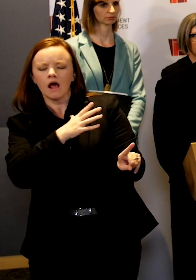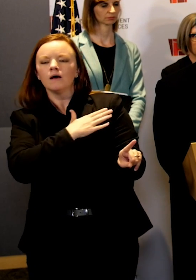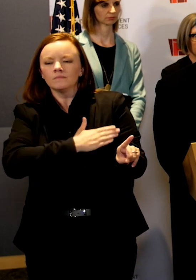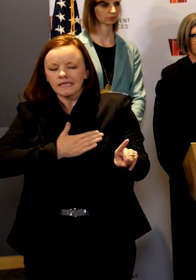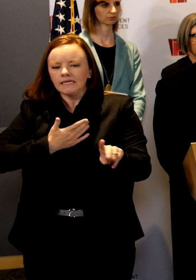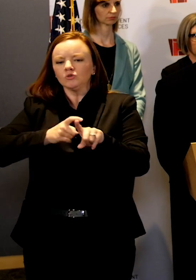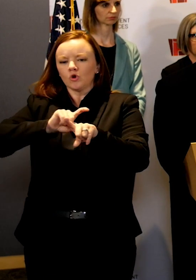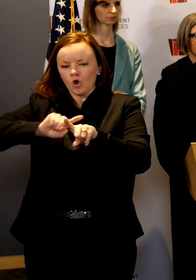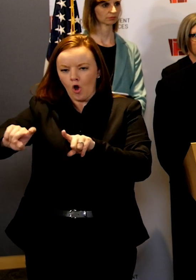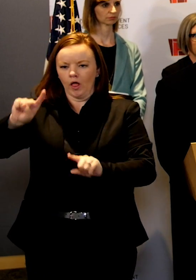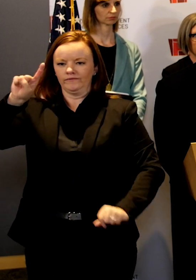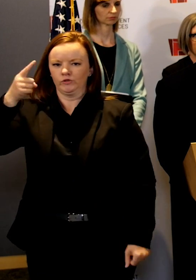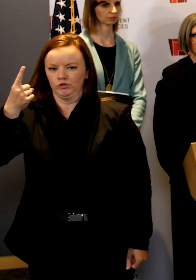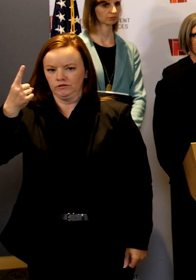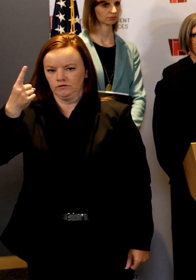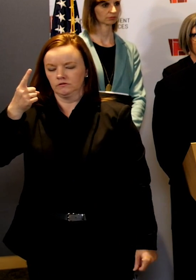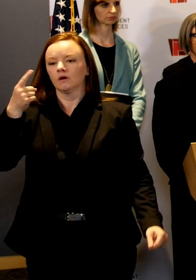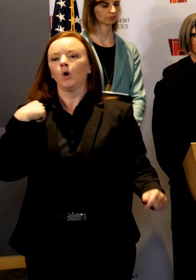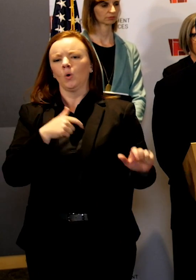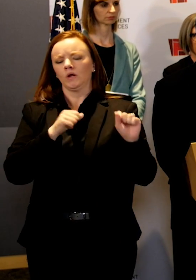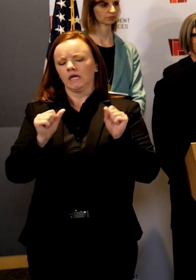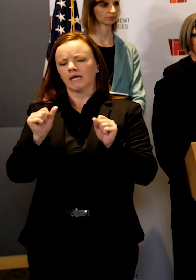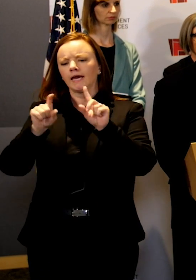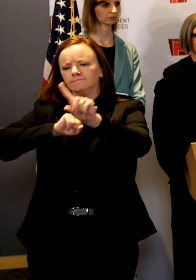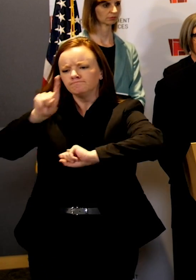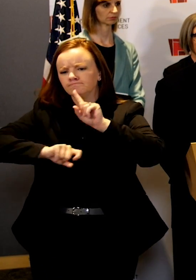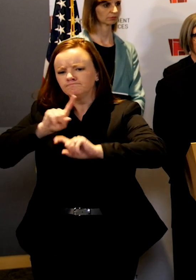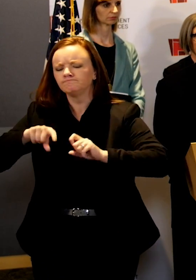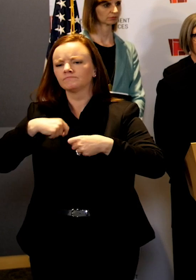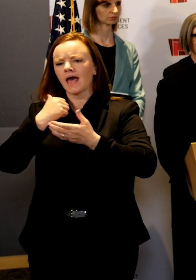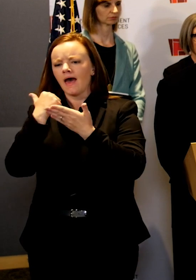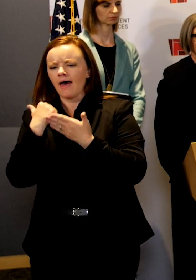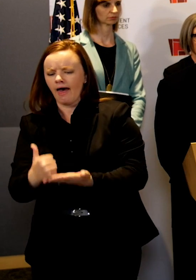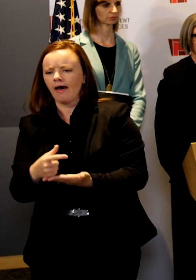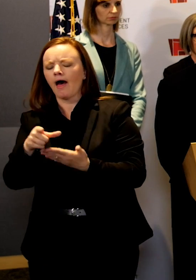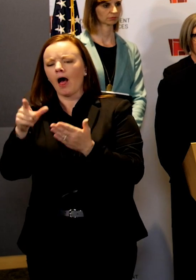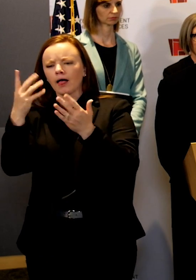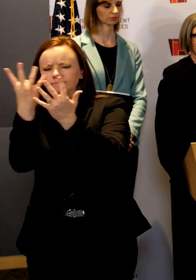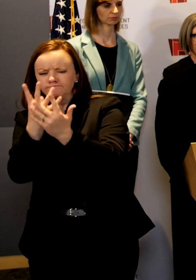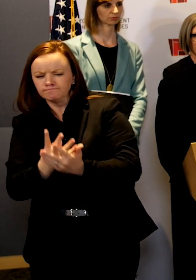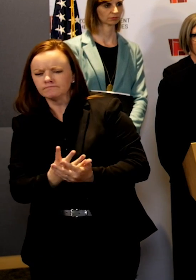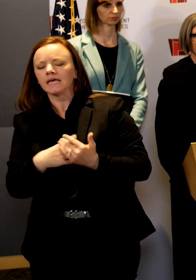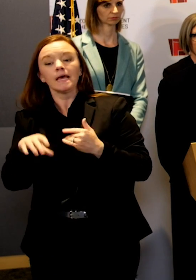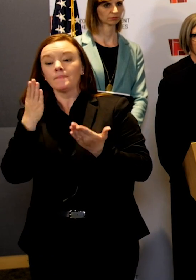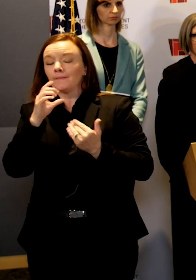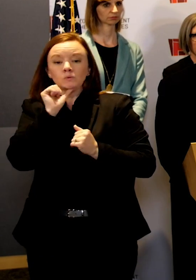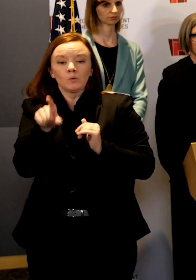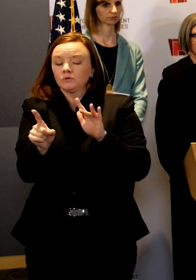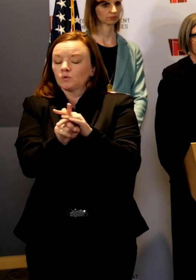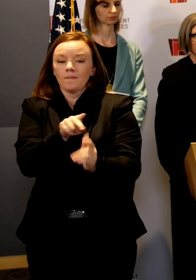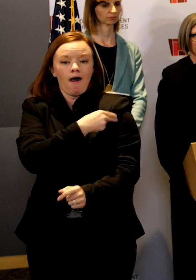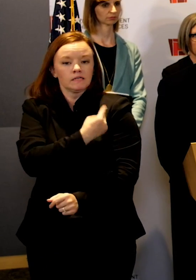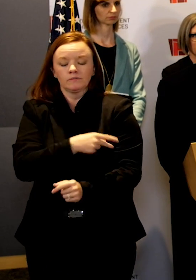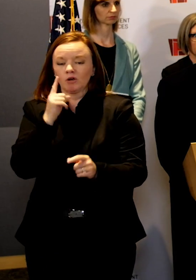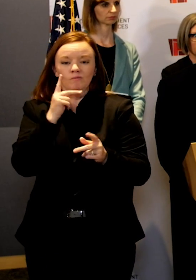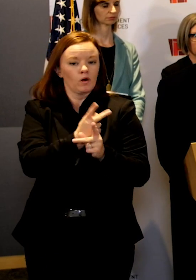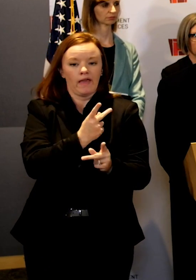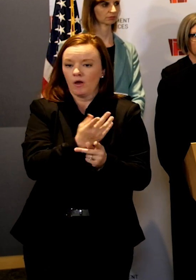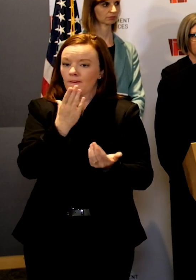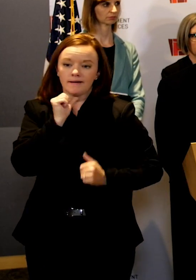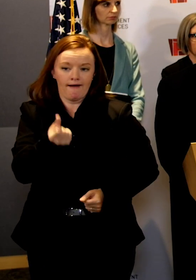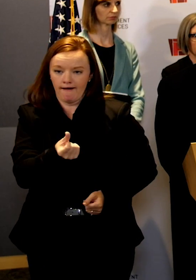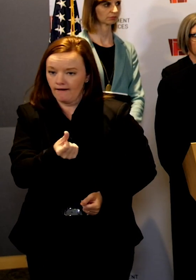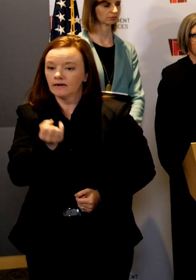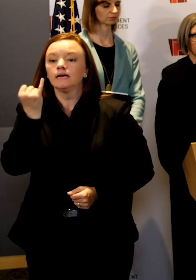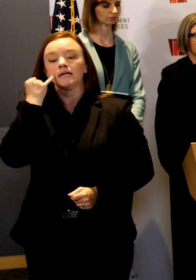of time. That way we can help triage you appropriately, and perhaps you don't need to come on site for ongoing care or direction of care.